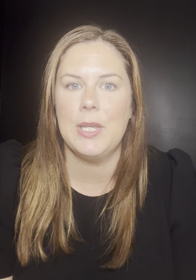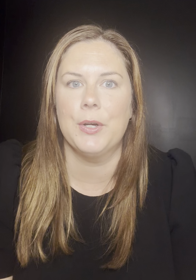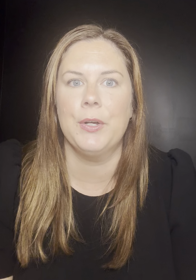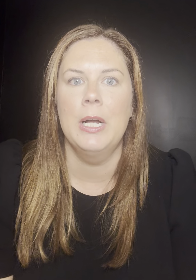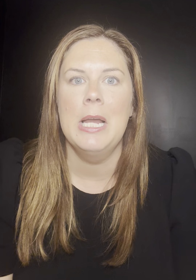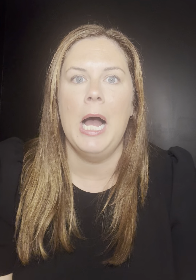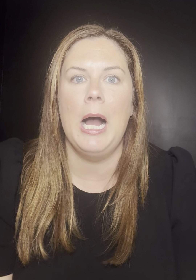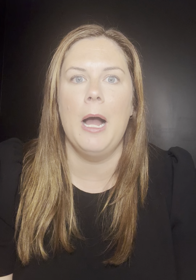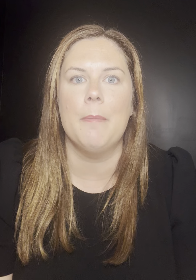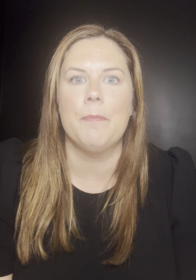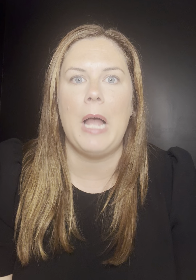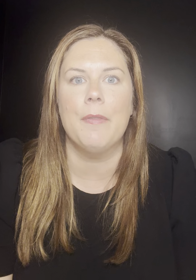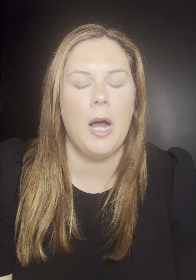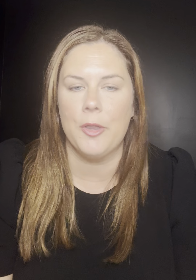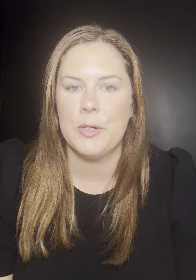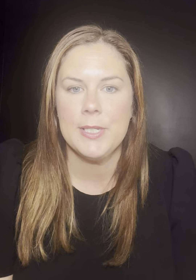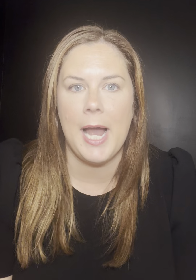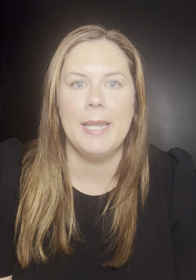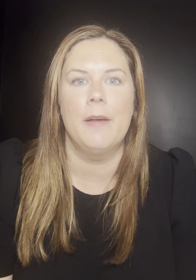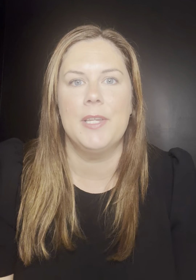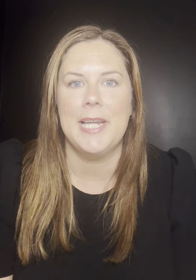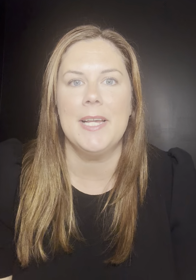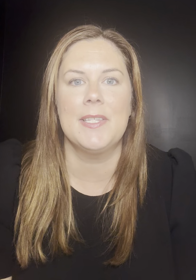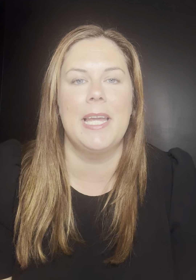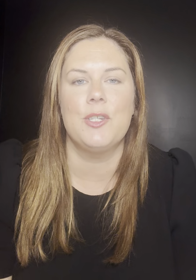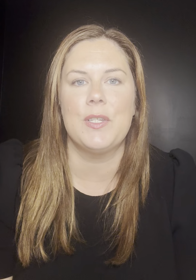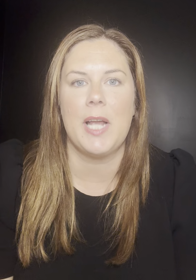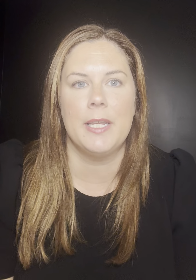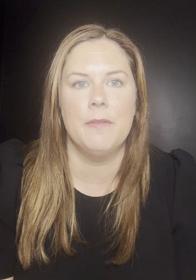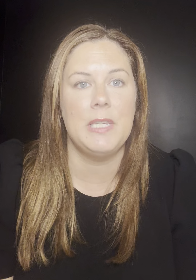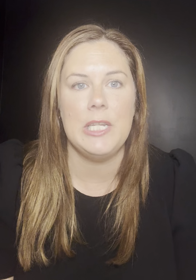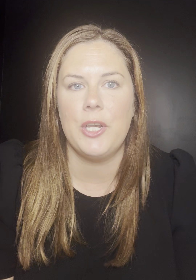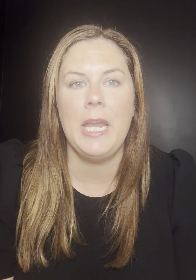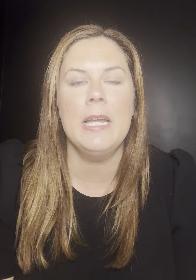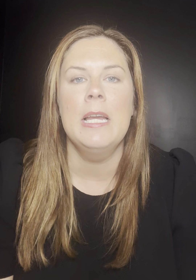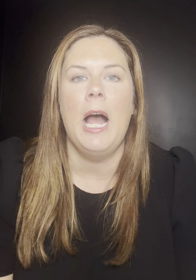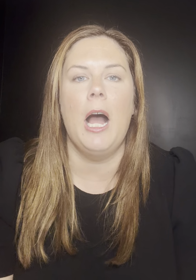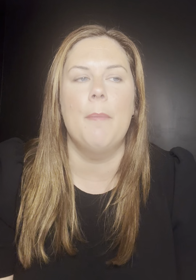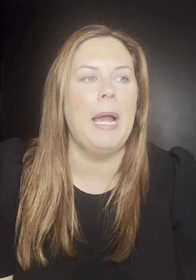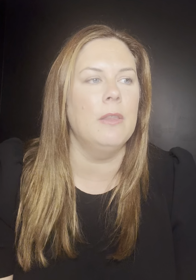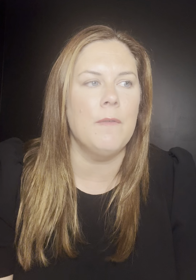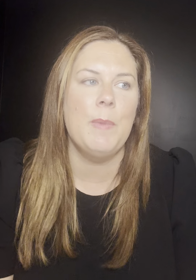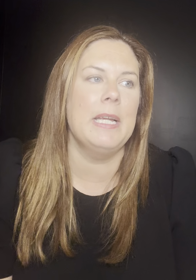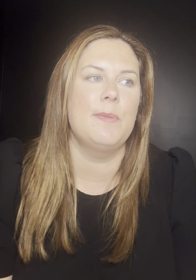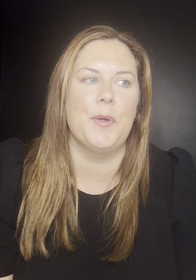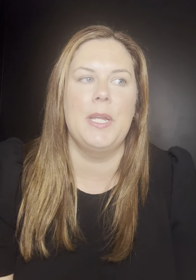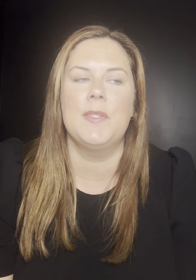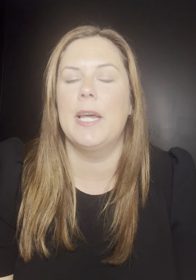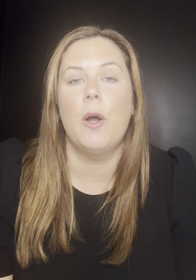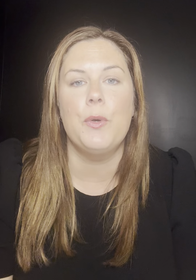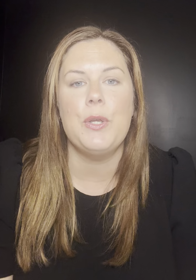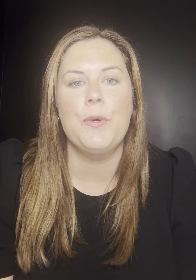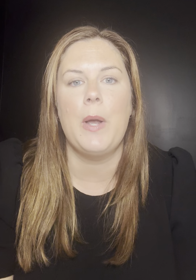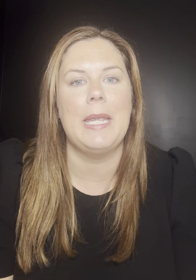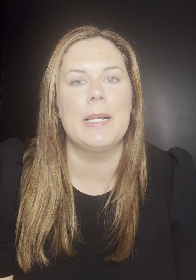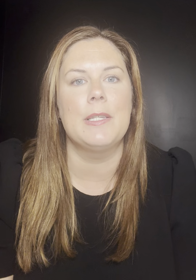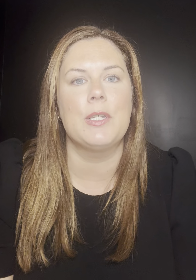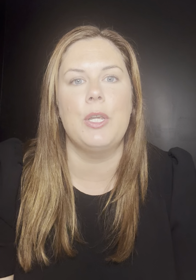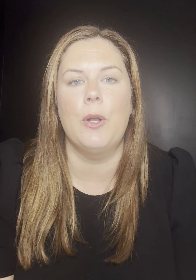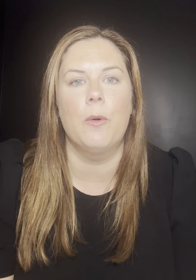here on the other side of the desk and just kind of teaching. I loved my experience at OU, and